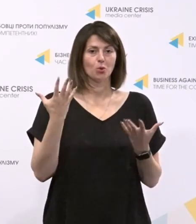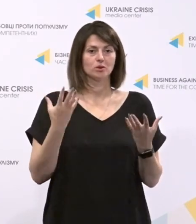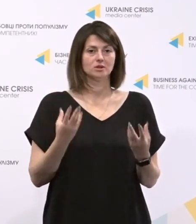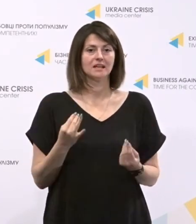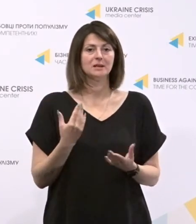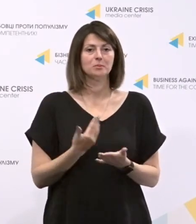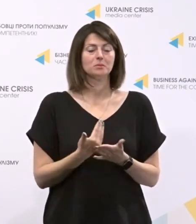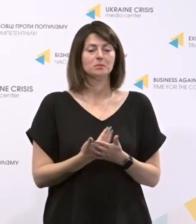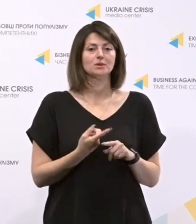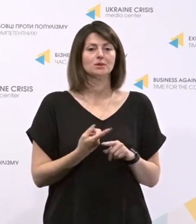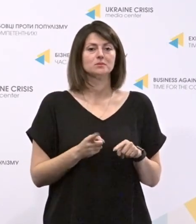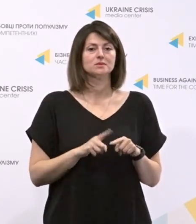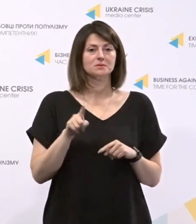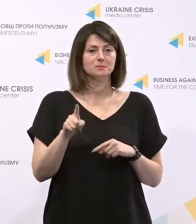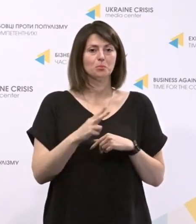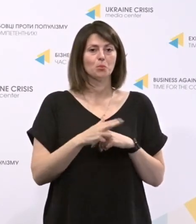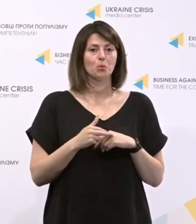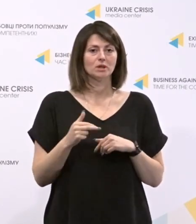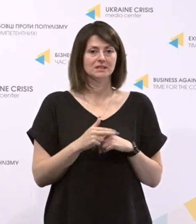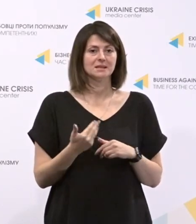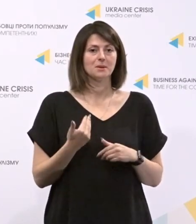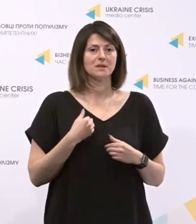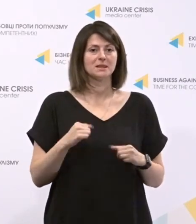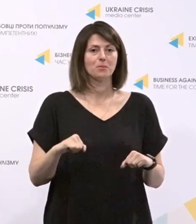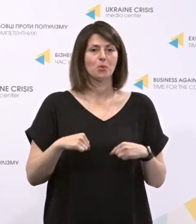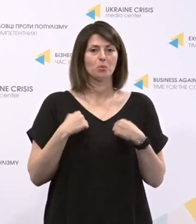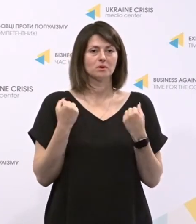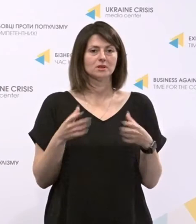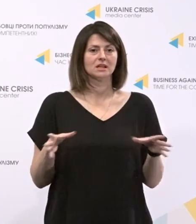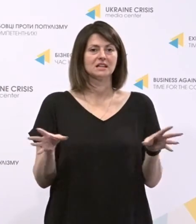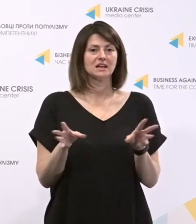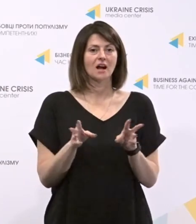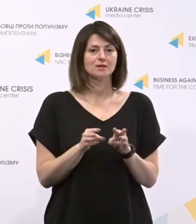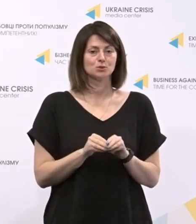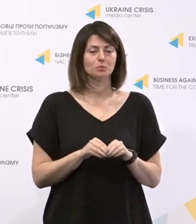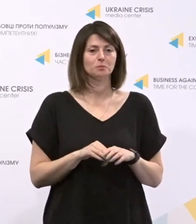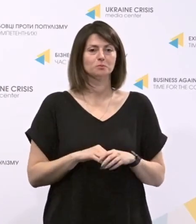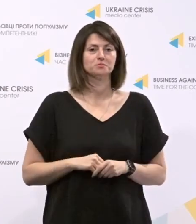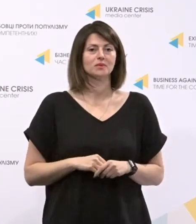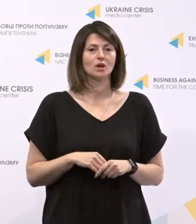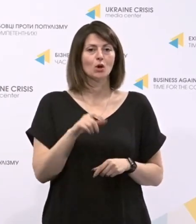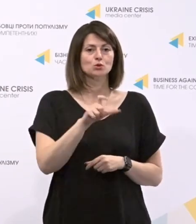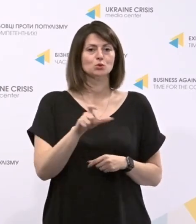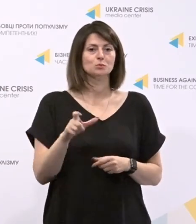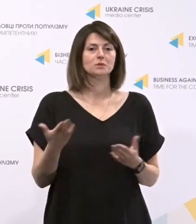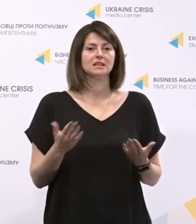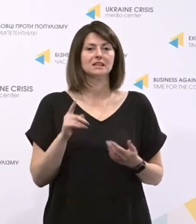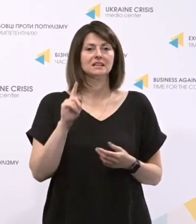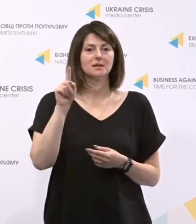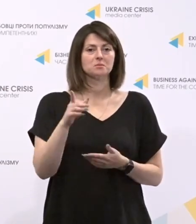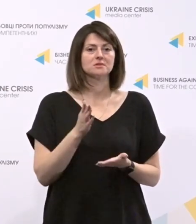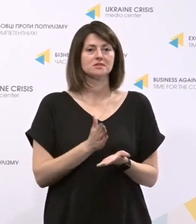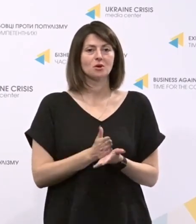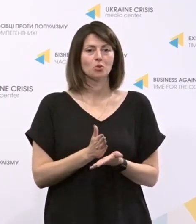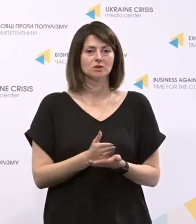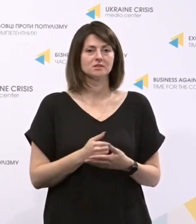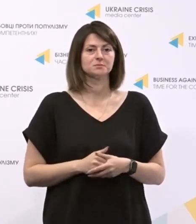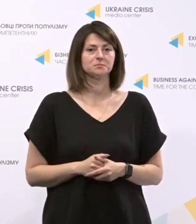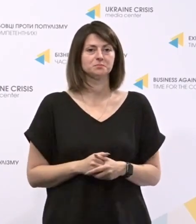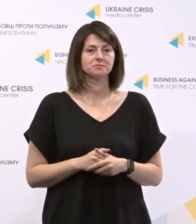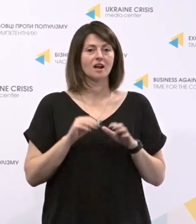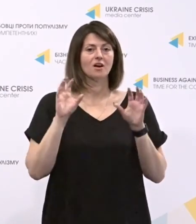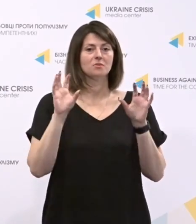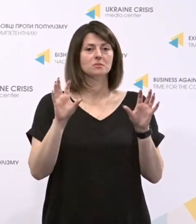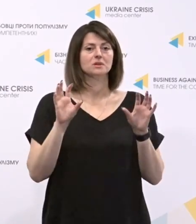was there on that day, and I could see that, well, policemen attacked me, as well as other people who were